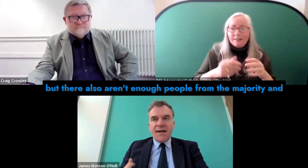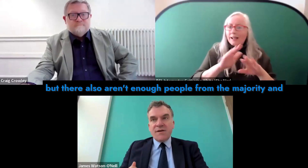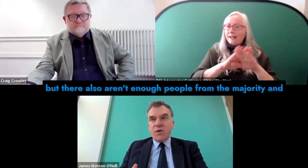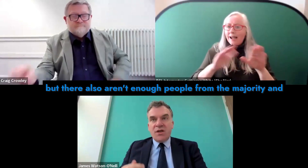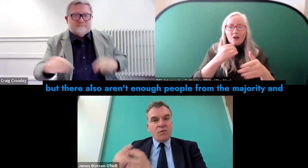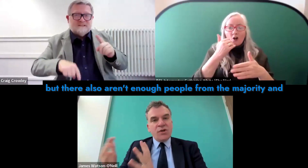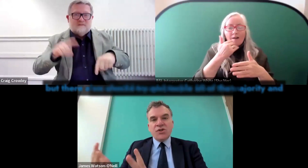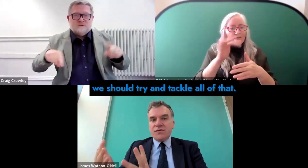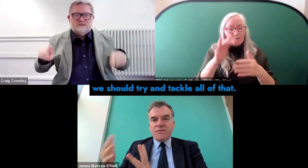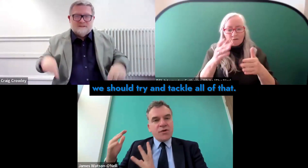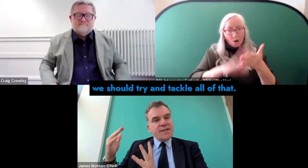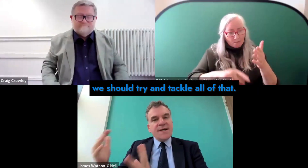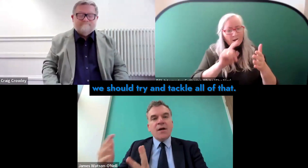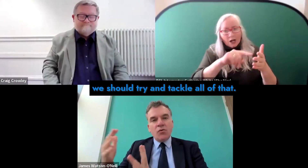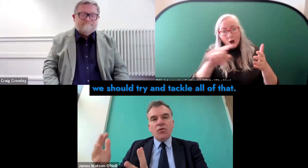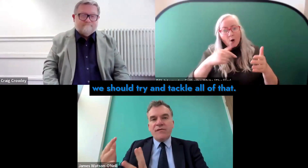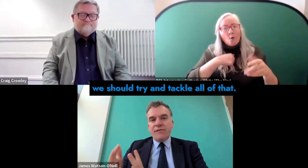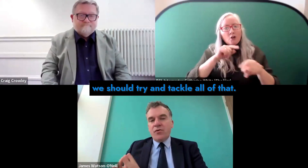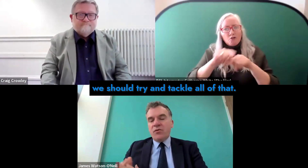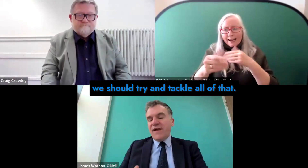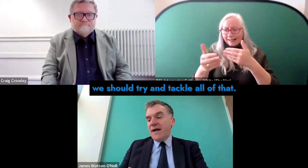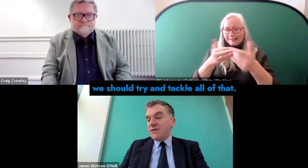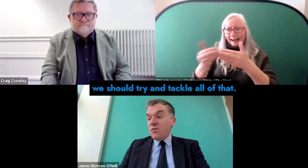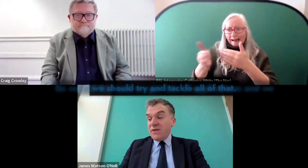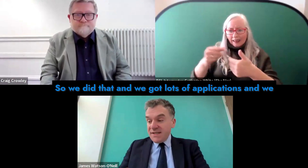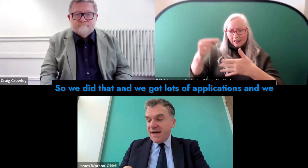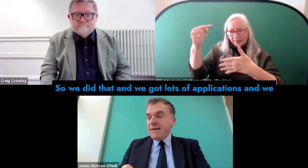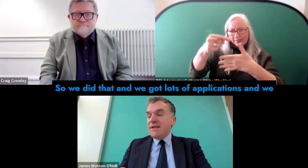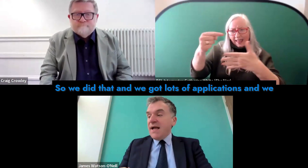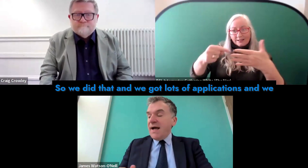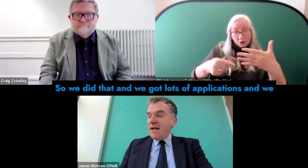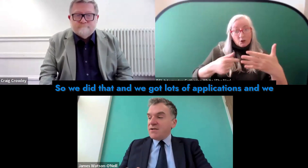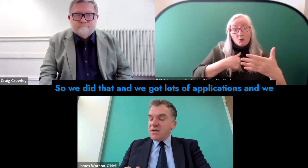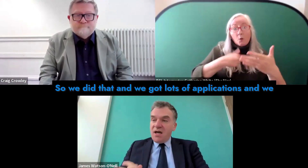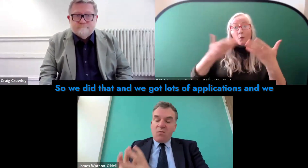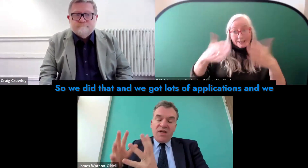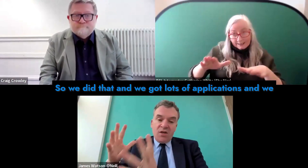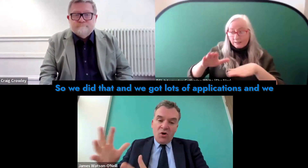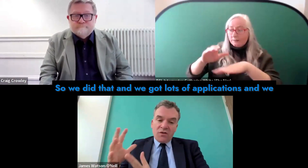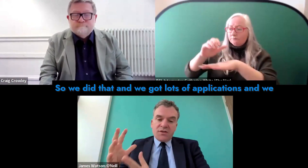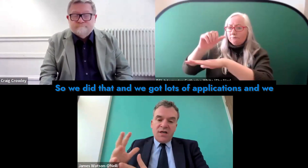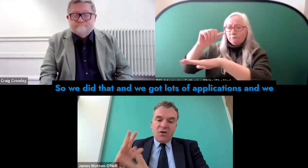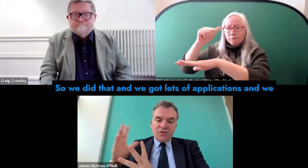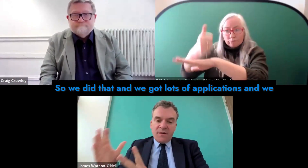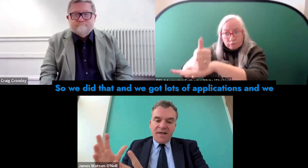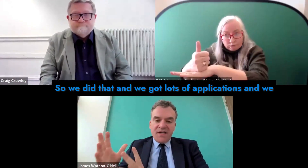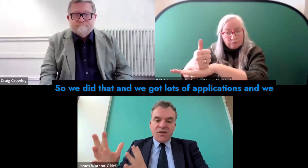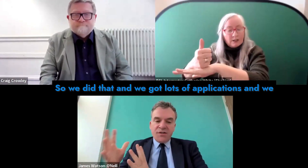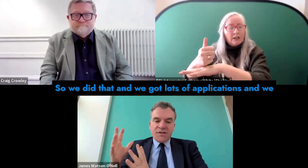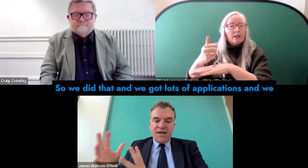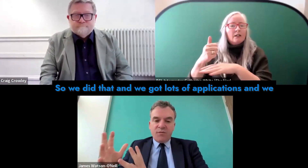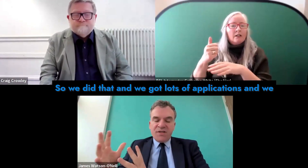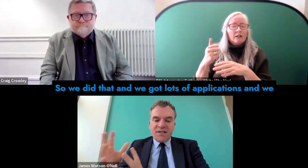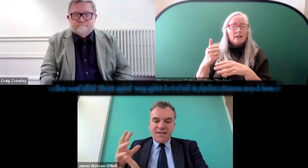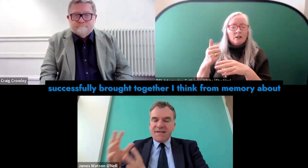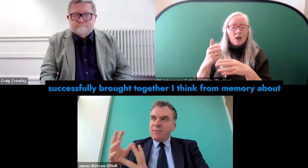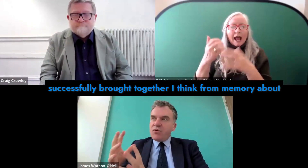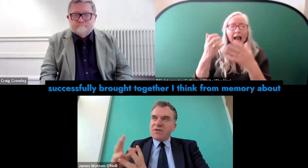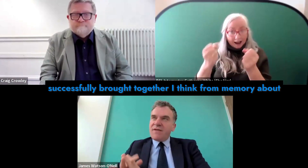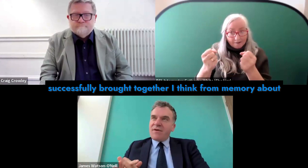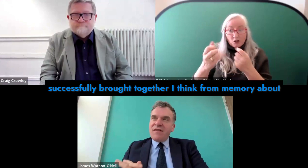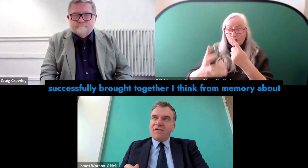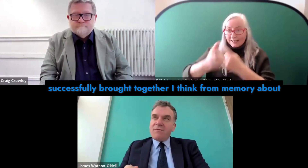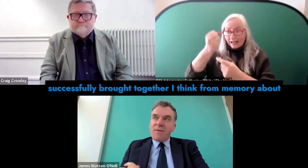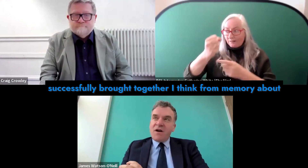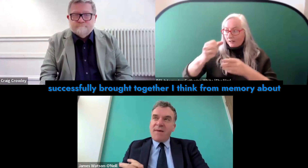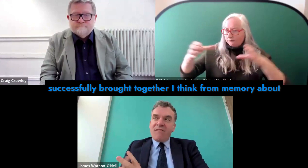global majority, and we should try and tackle all of that. So we did that, and we got lots of applications, and we successfully